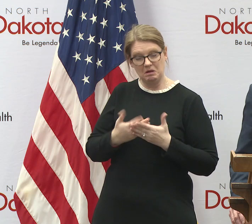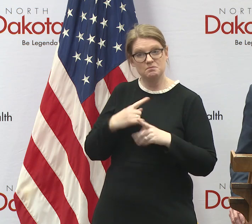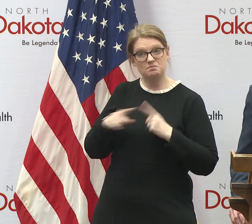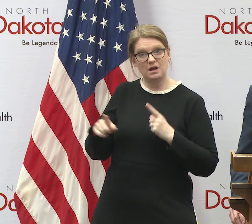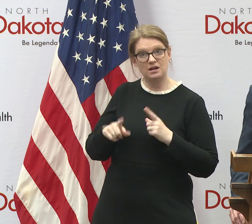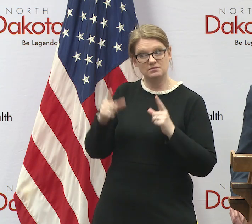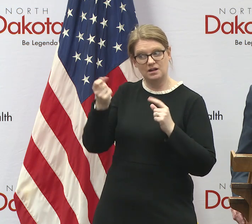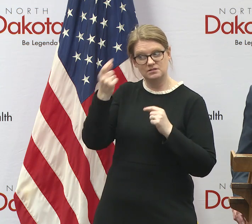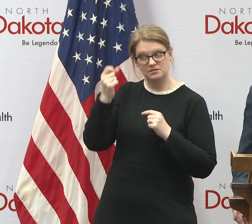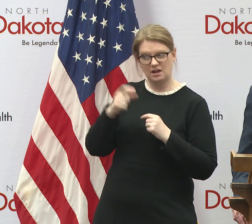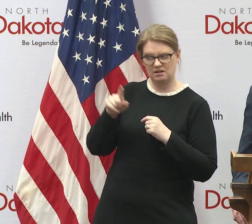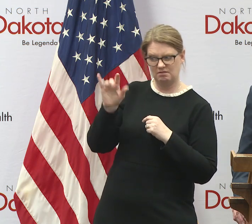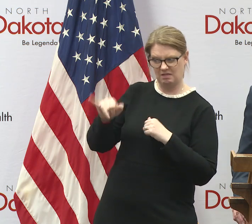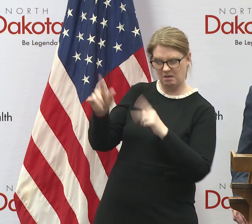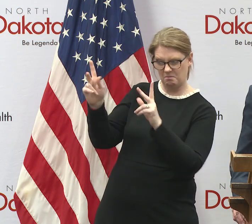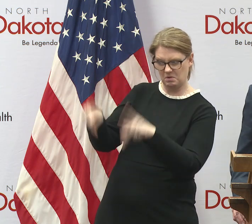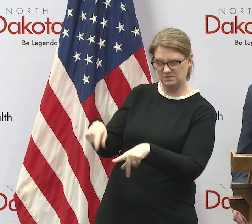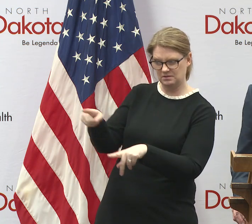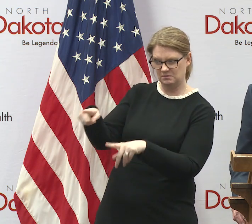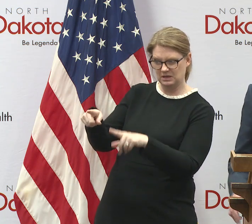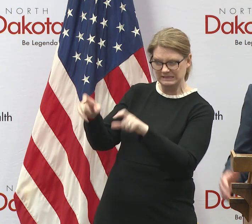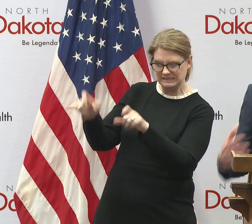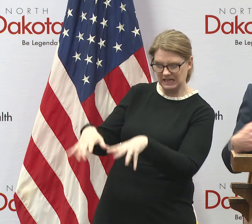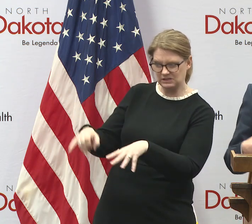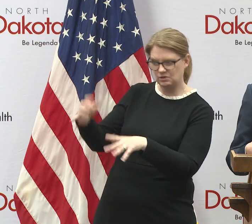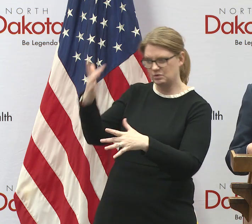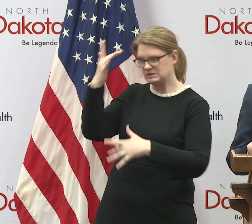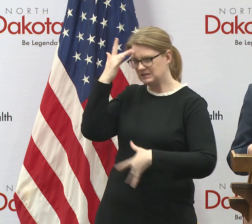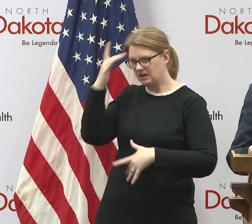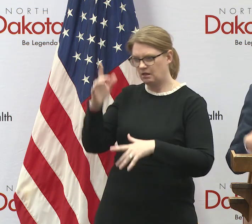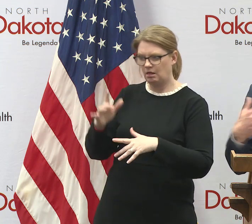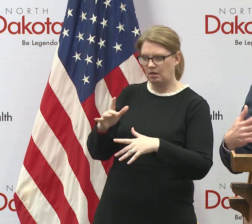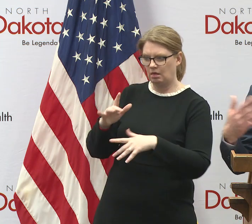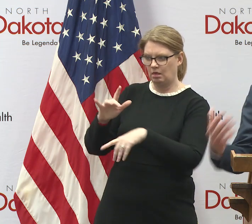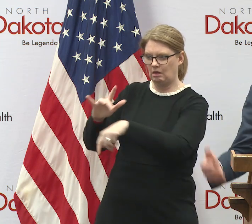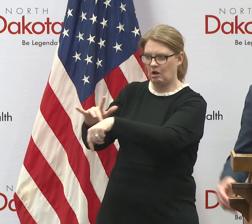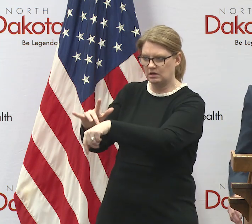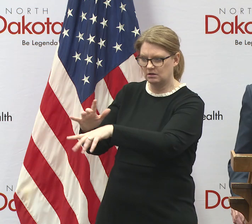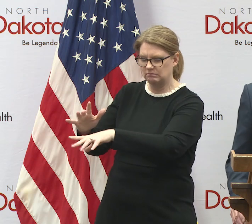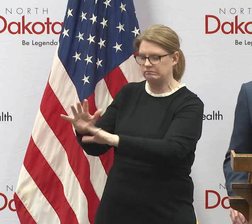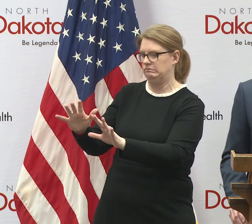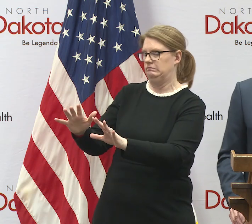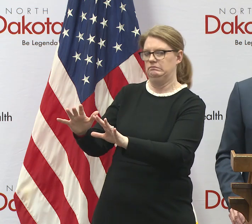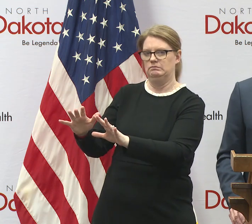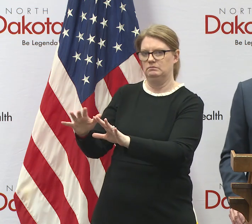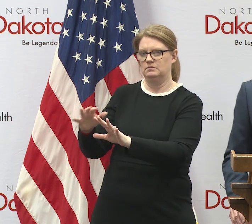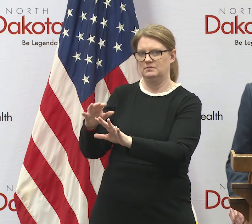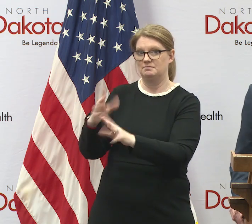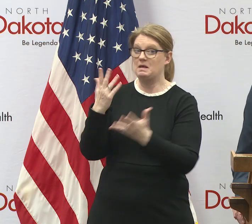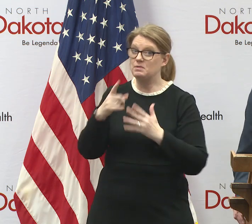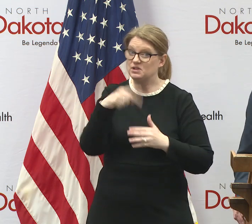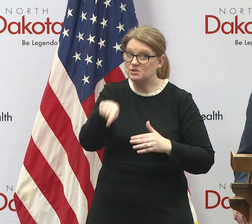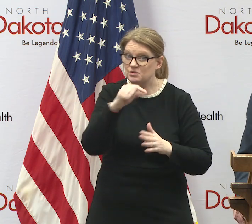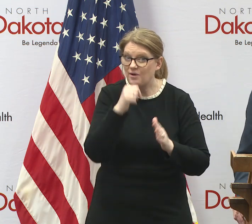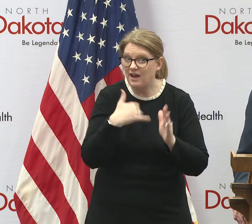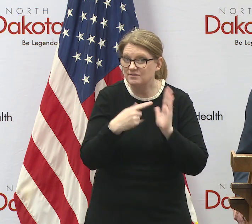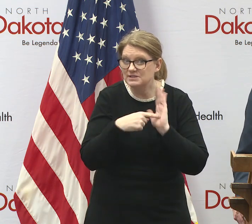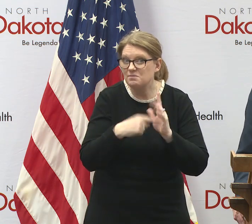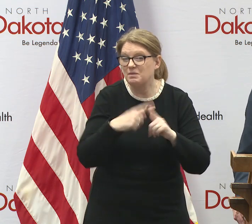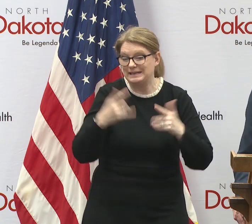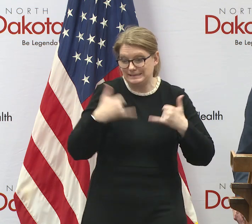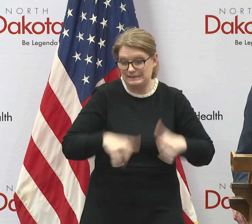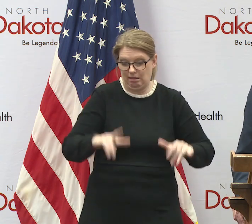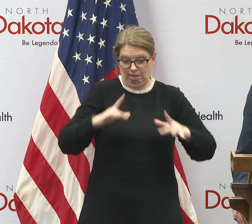been tested or who has been sick, even if you don't have symptoms, you still could be carrying the virus and you still could